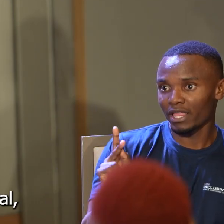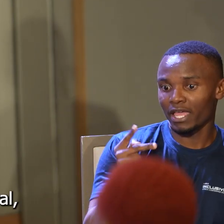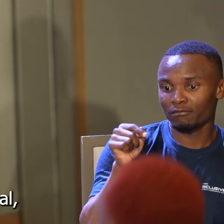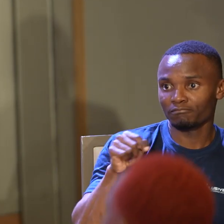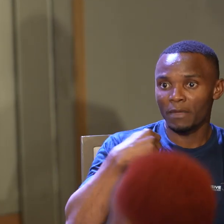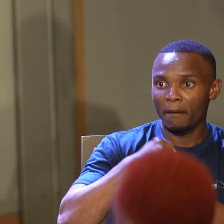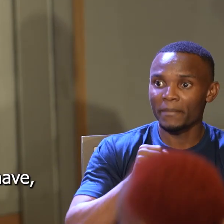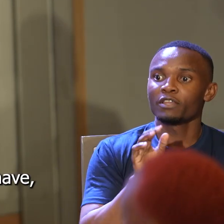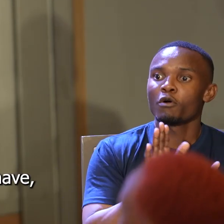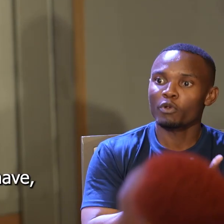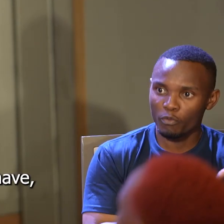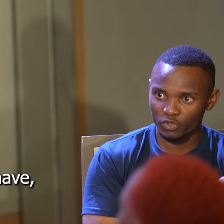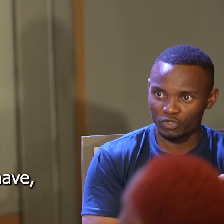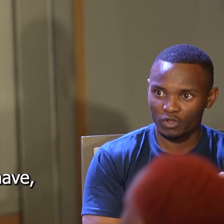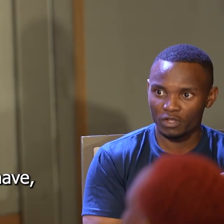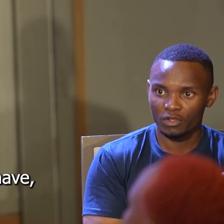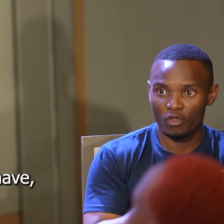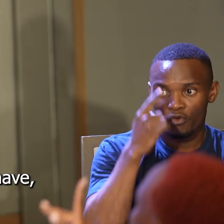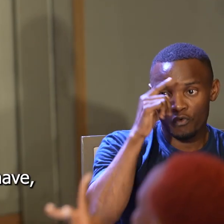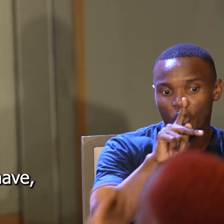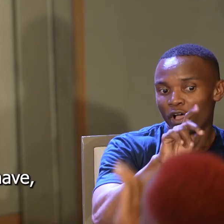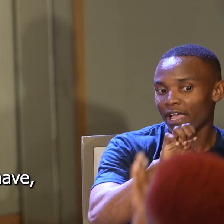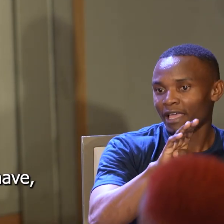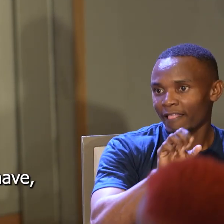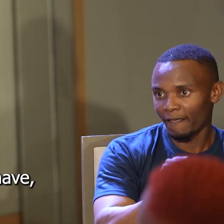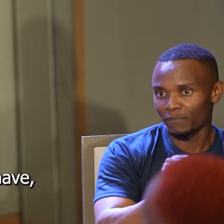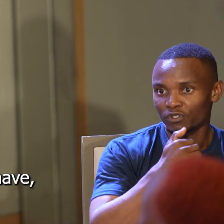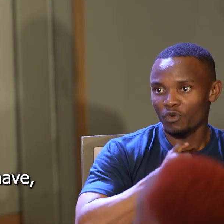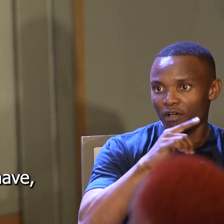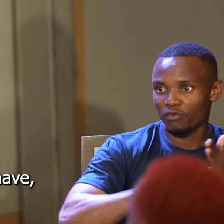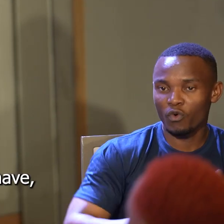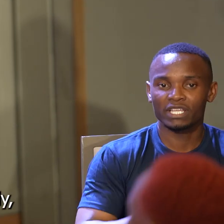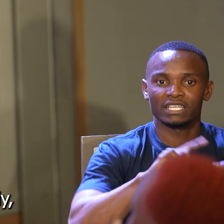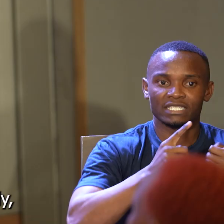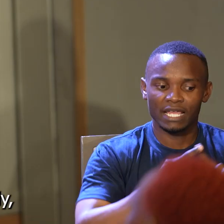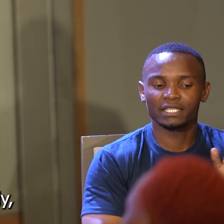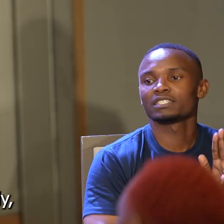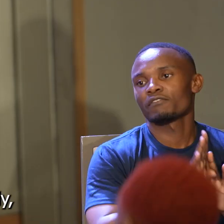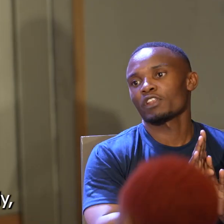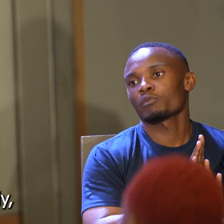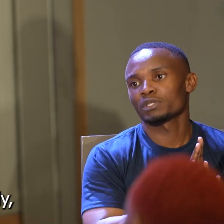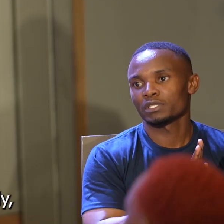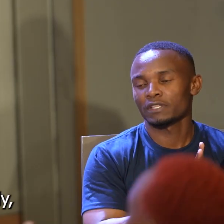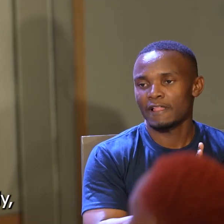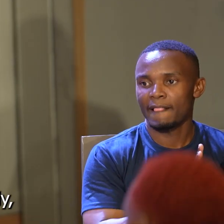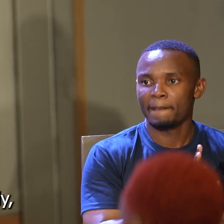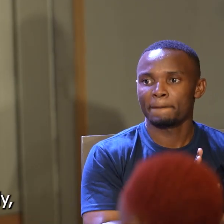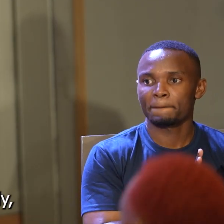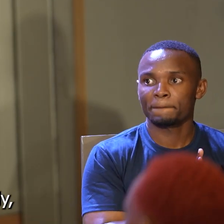the proposal to the Kenya Bureau of Standards to have these standards